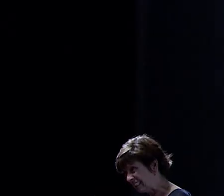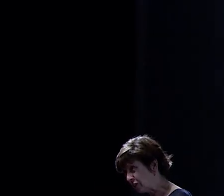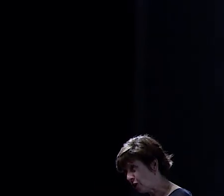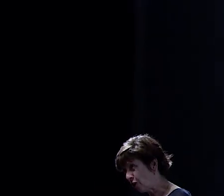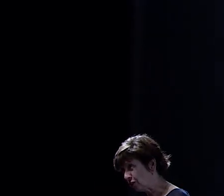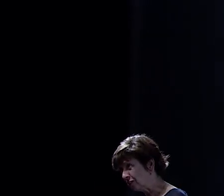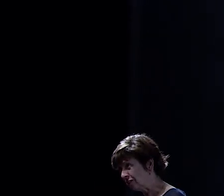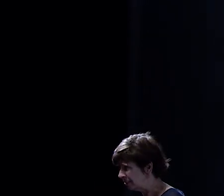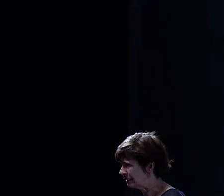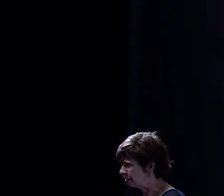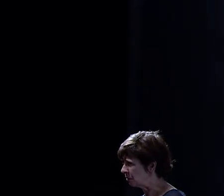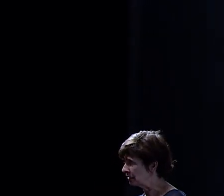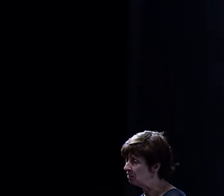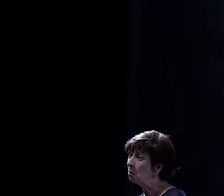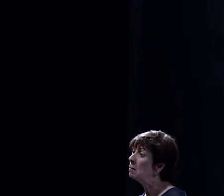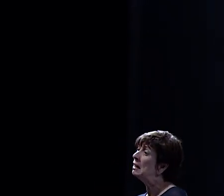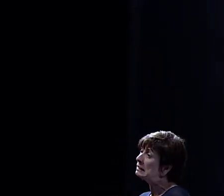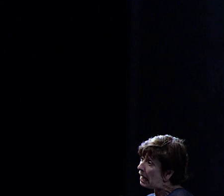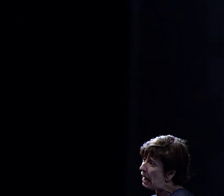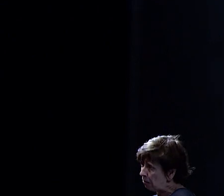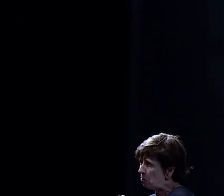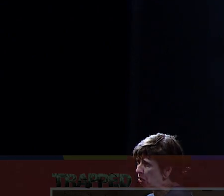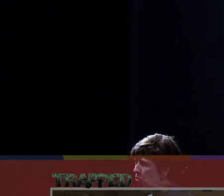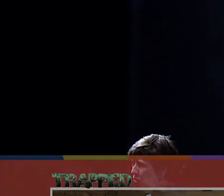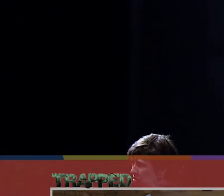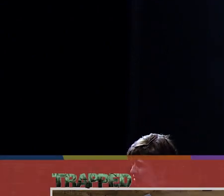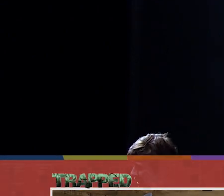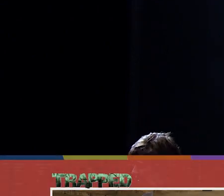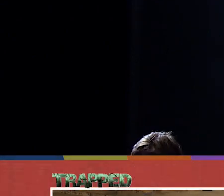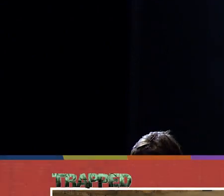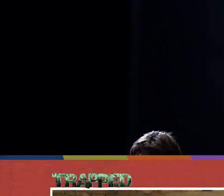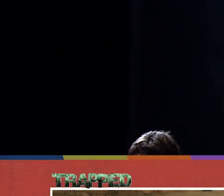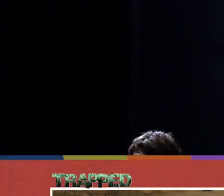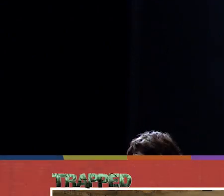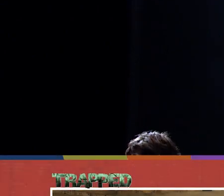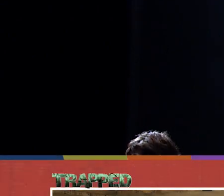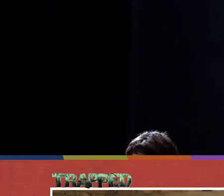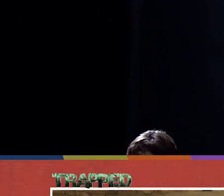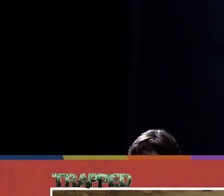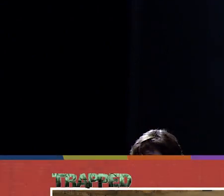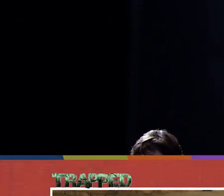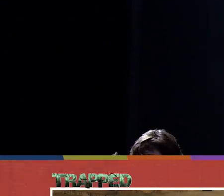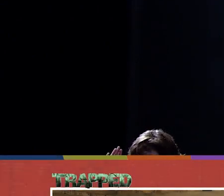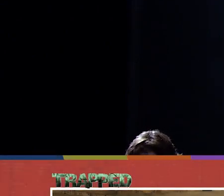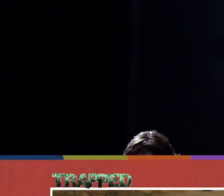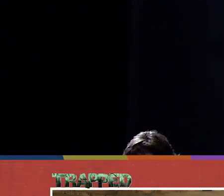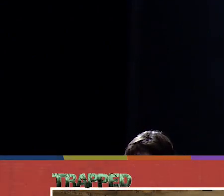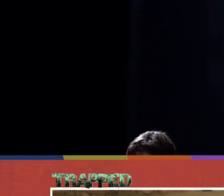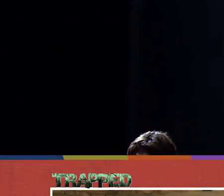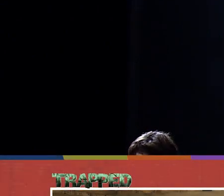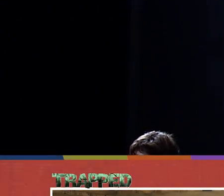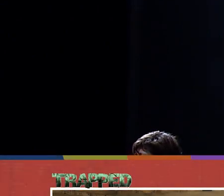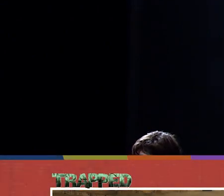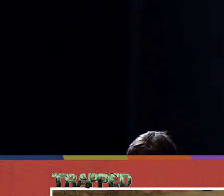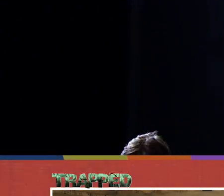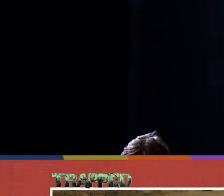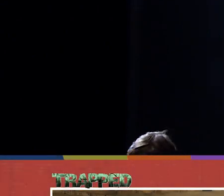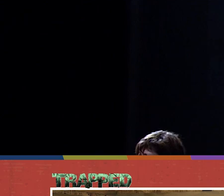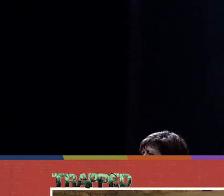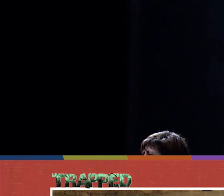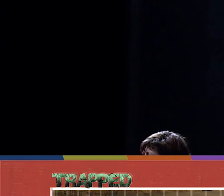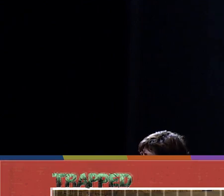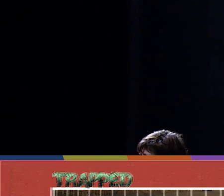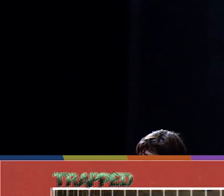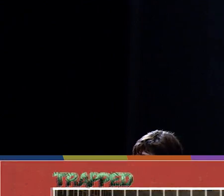to me, is pricey, but $10, I can do that. So, as you can see, they were expecting the royal treatment, and instead they